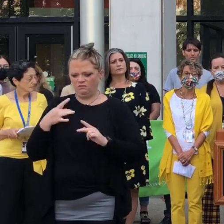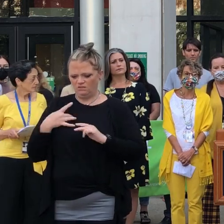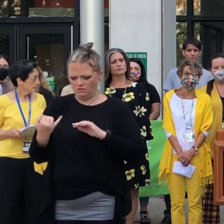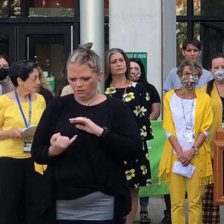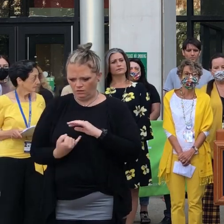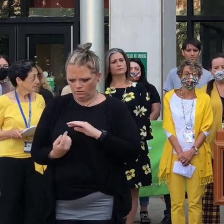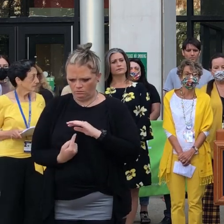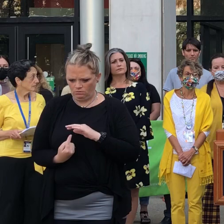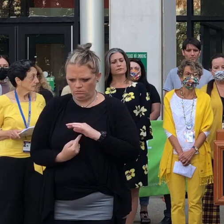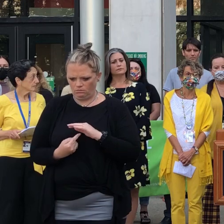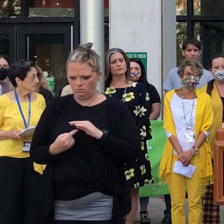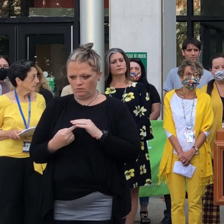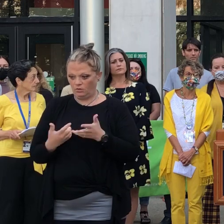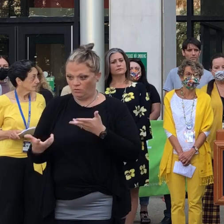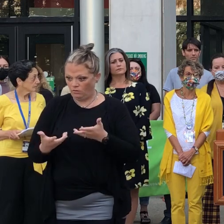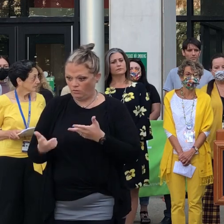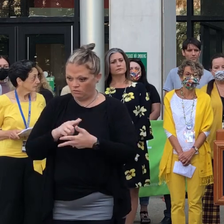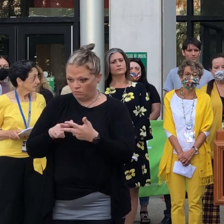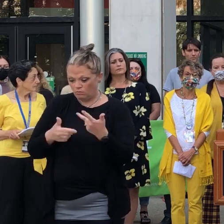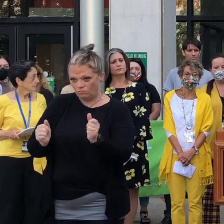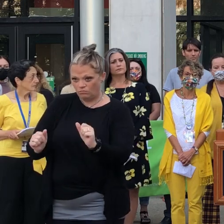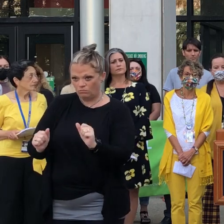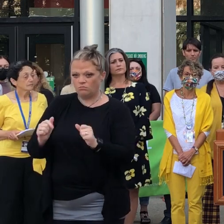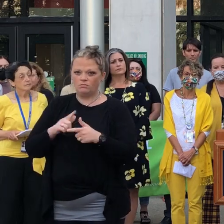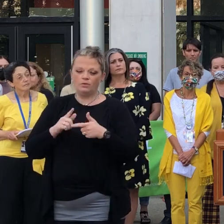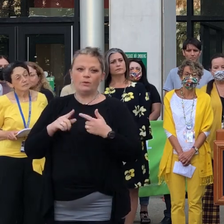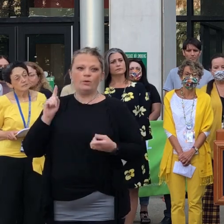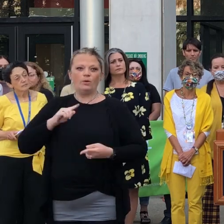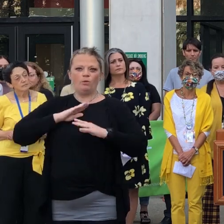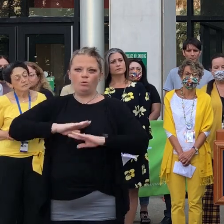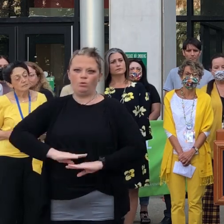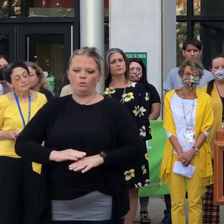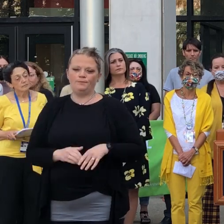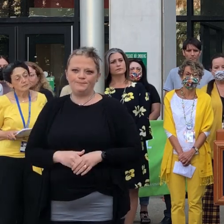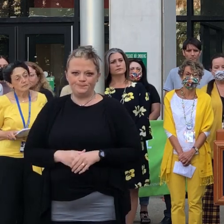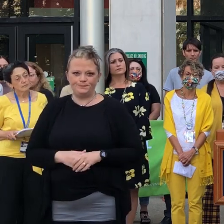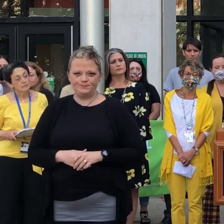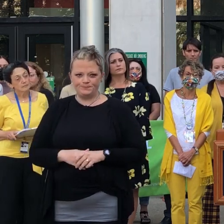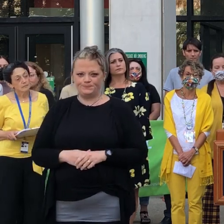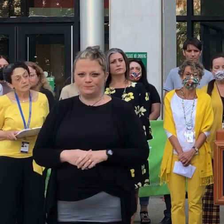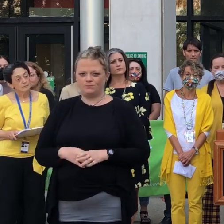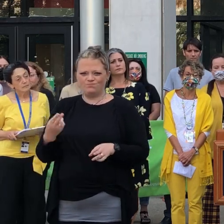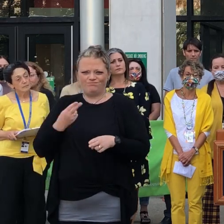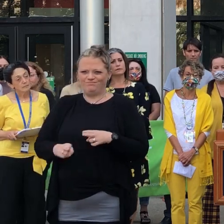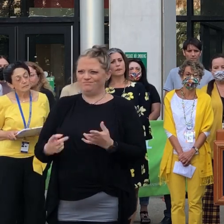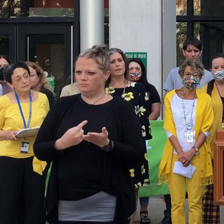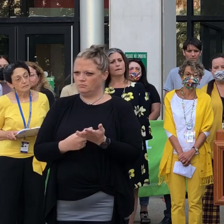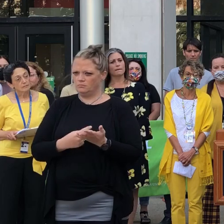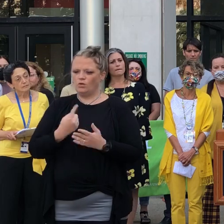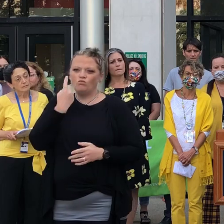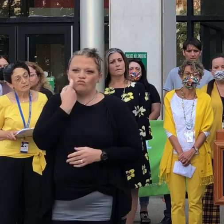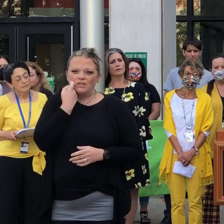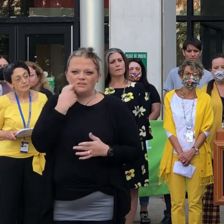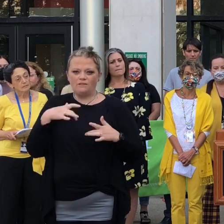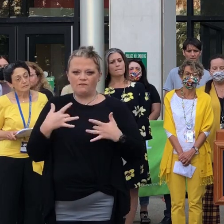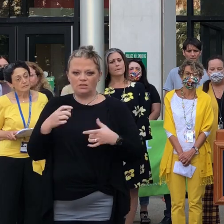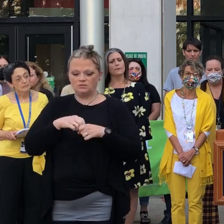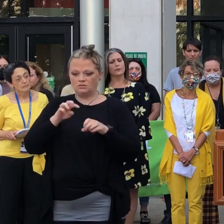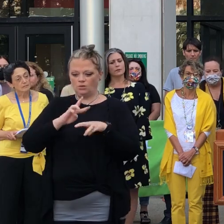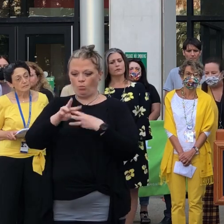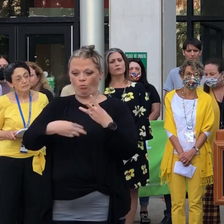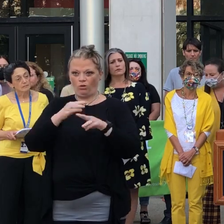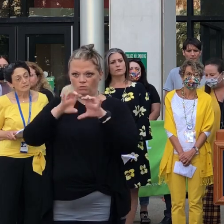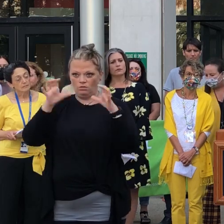isolation decreases. Another thing we want to talk about very, very briefly is recent events in the world and